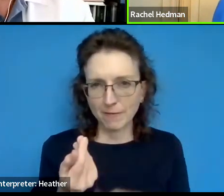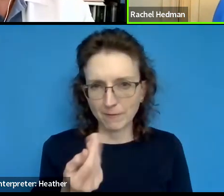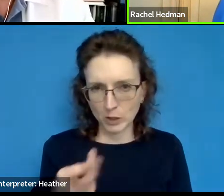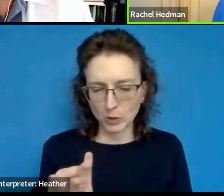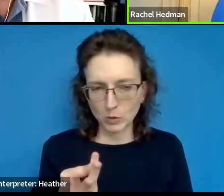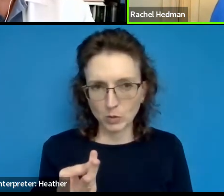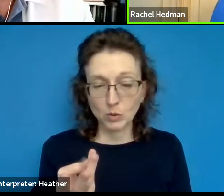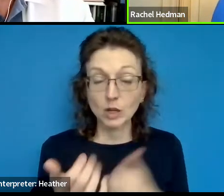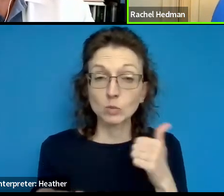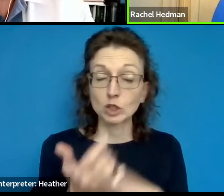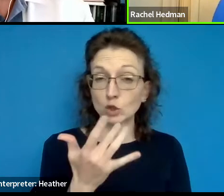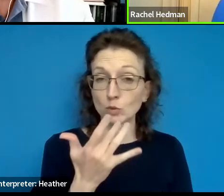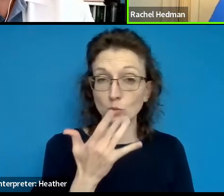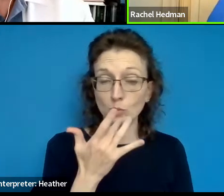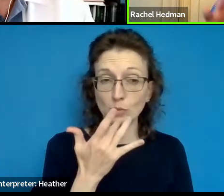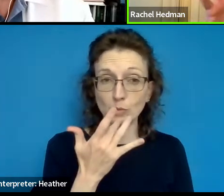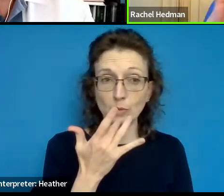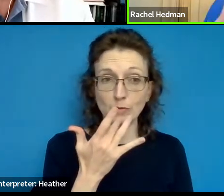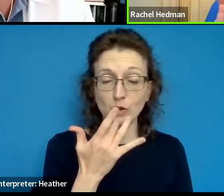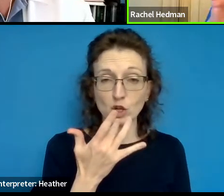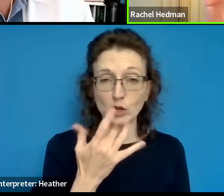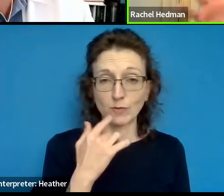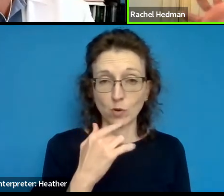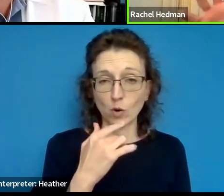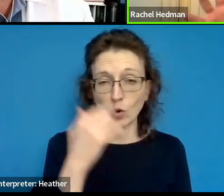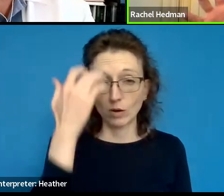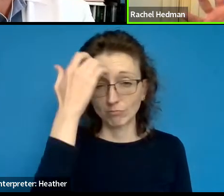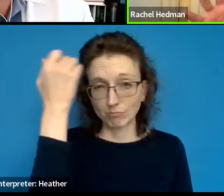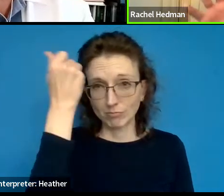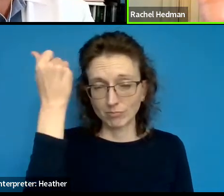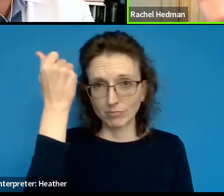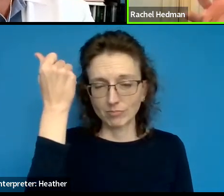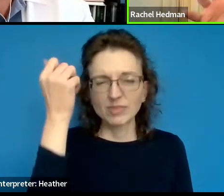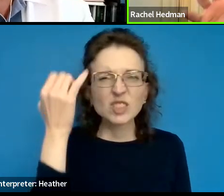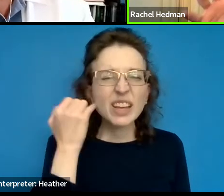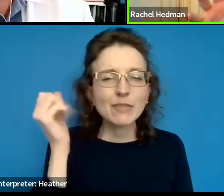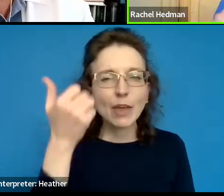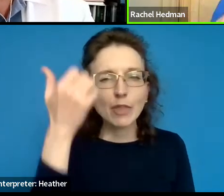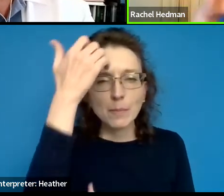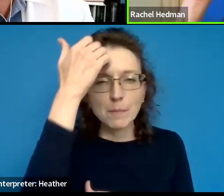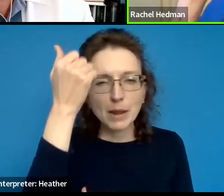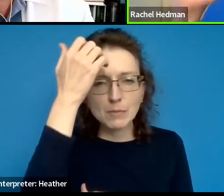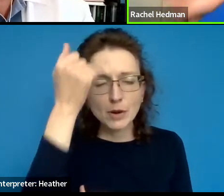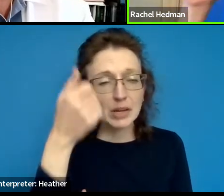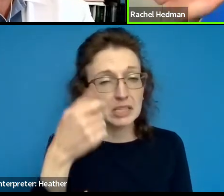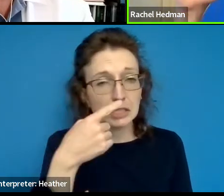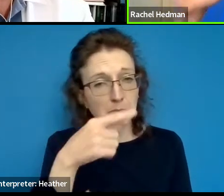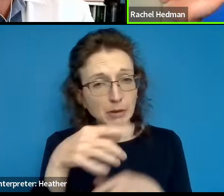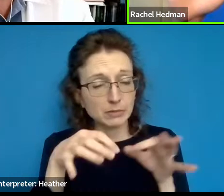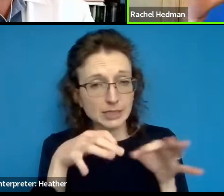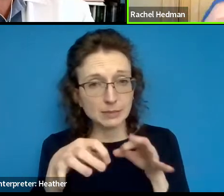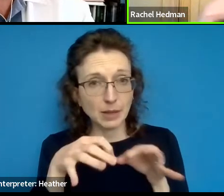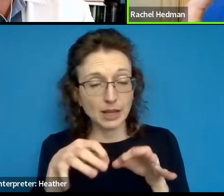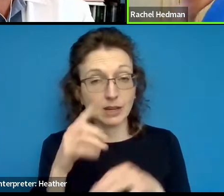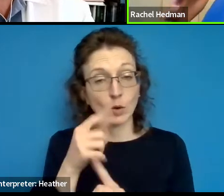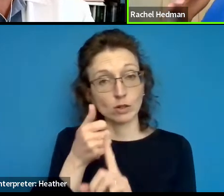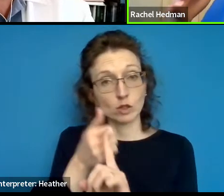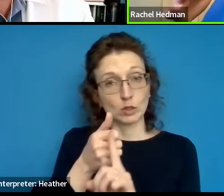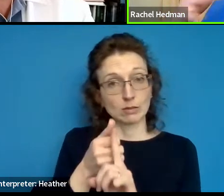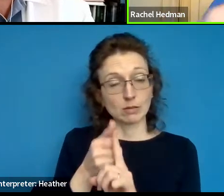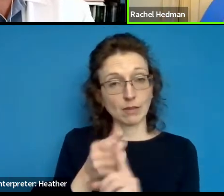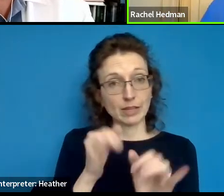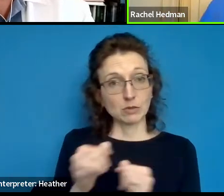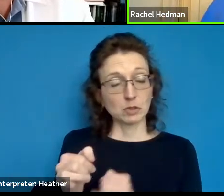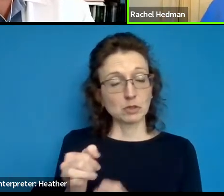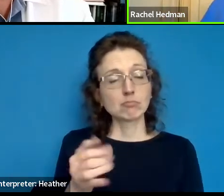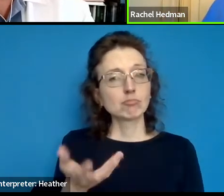do you prefer to use in memorizing? So if there's any other memorization that you could expand upon, and then for you personally, what do you like